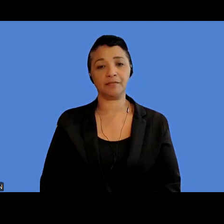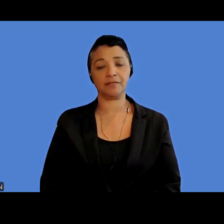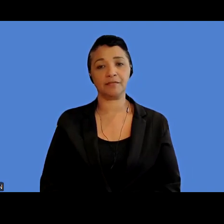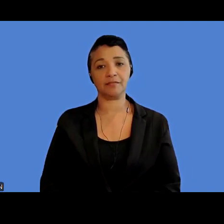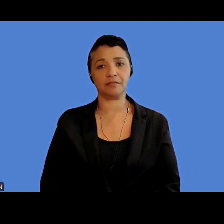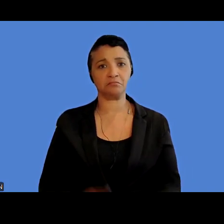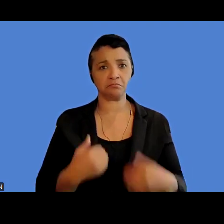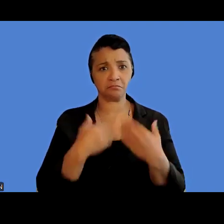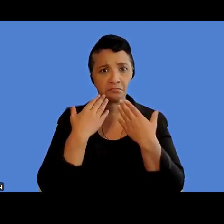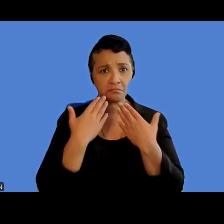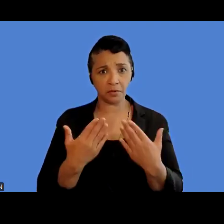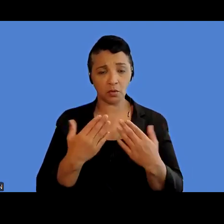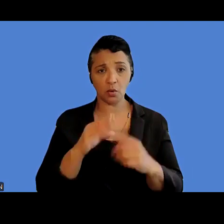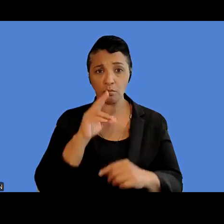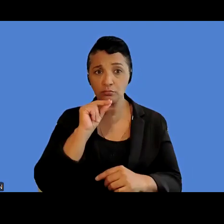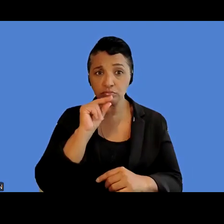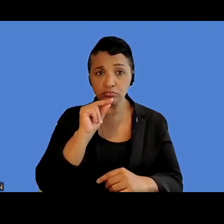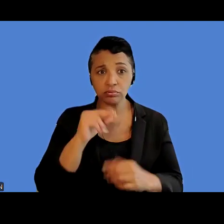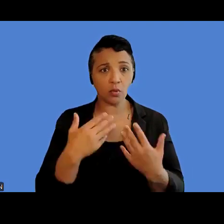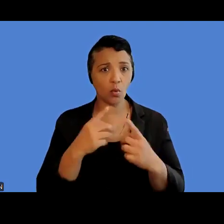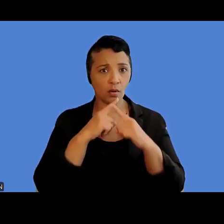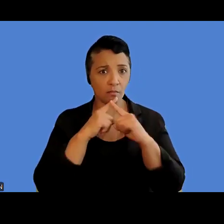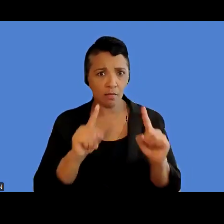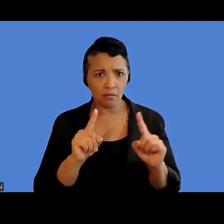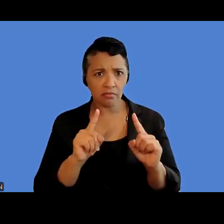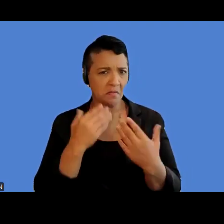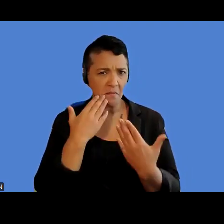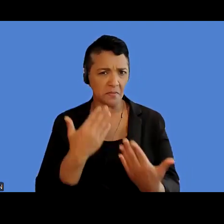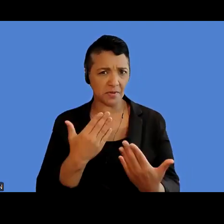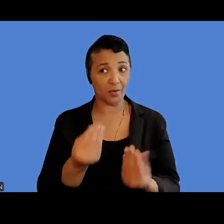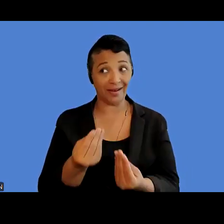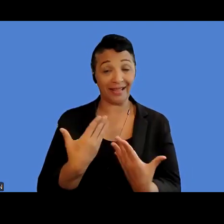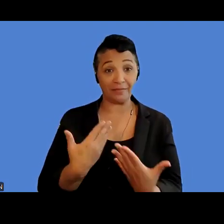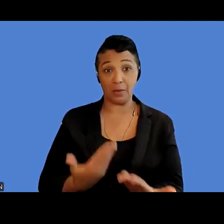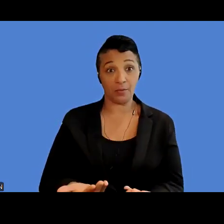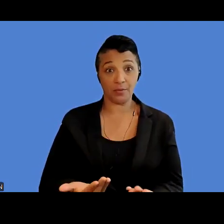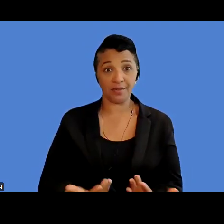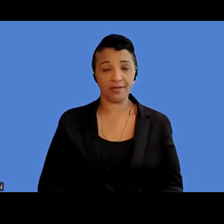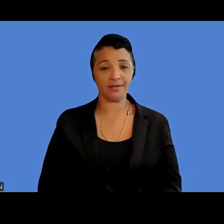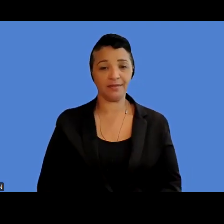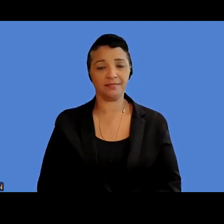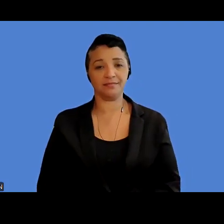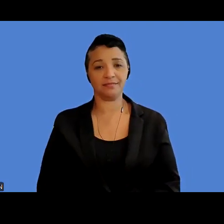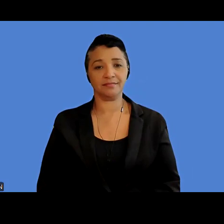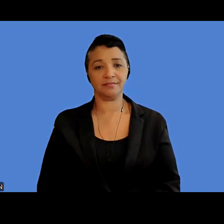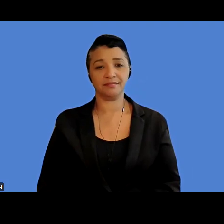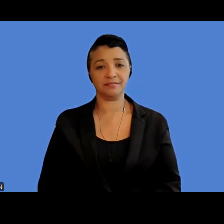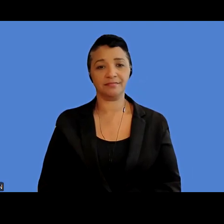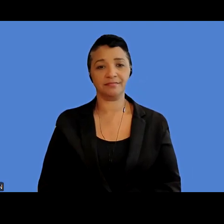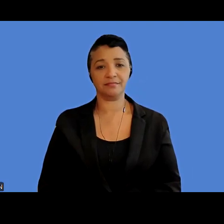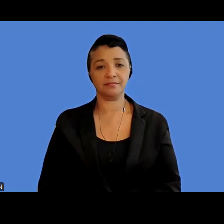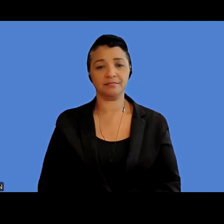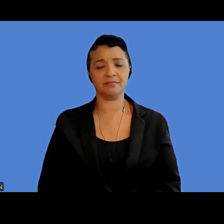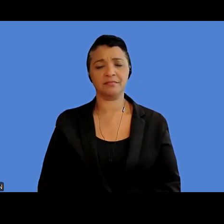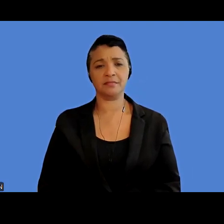I don't know if the mic is on or not yet. Please let me know. Great. Yeah. Thanks, Rosario. No,